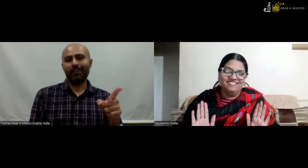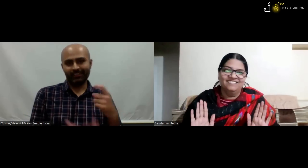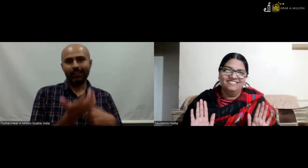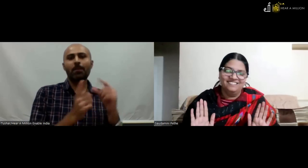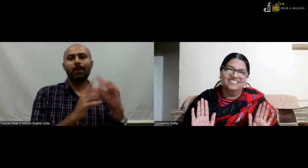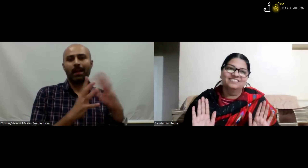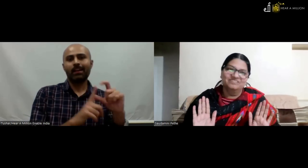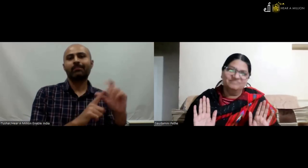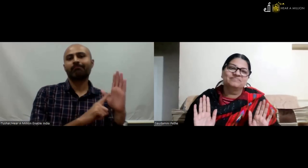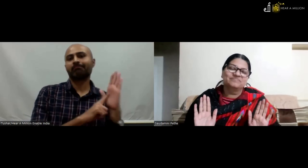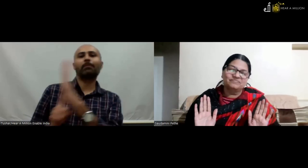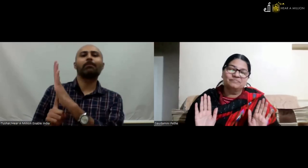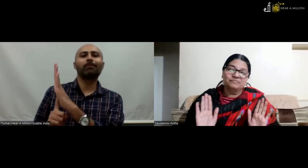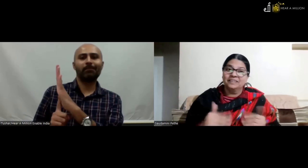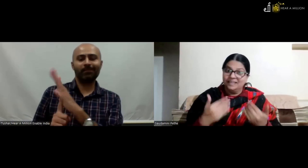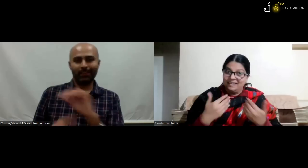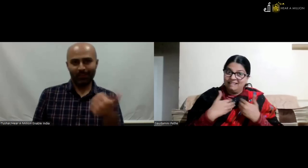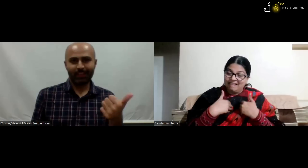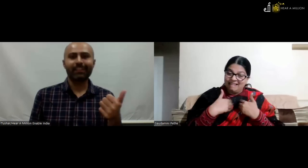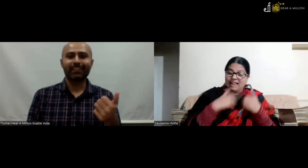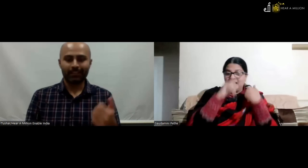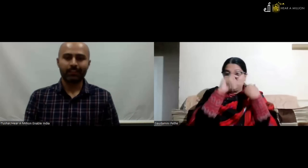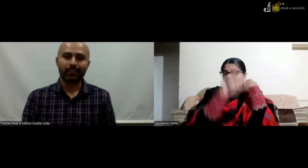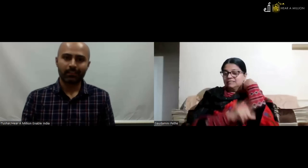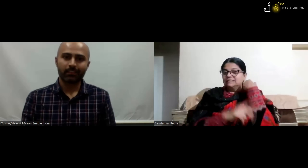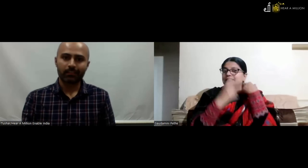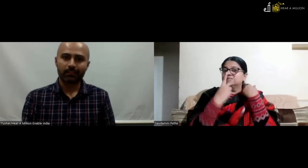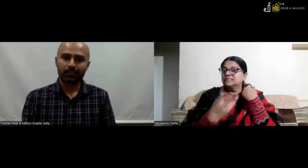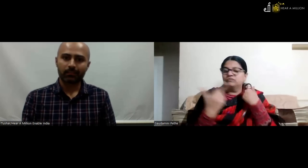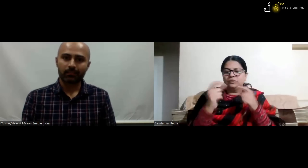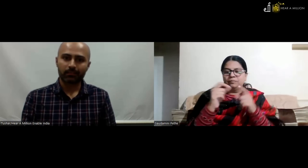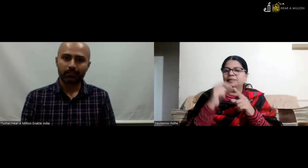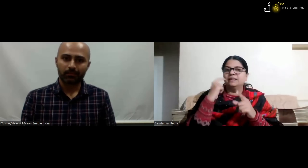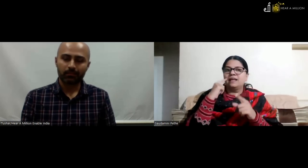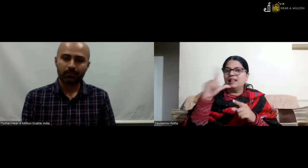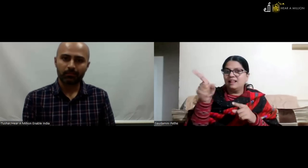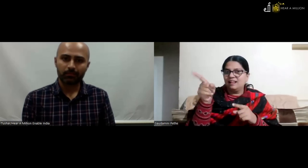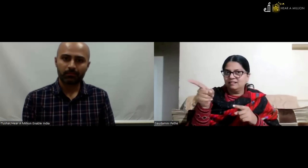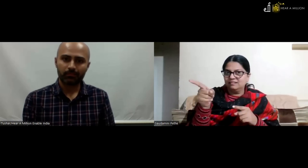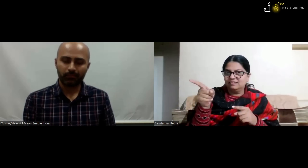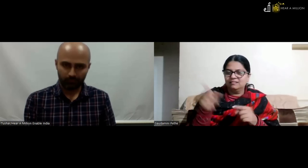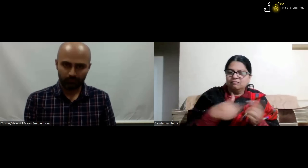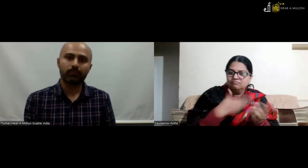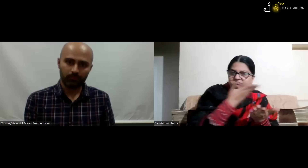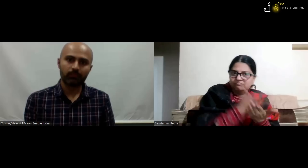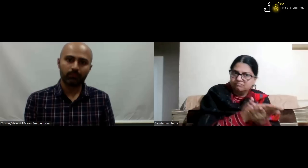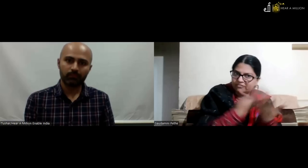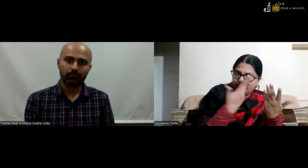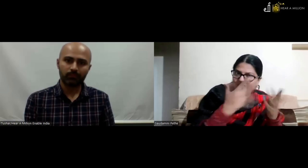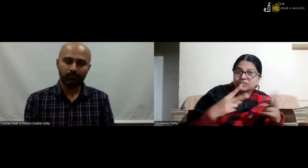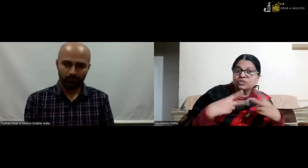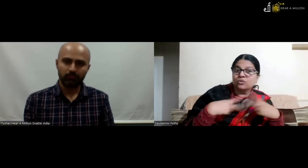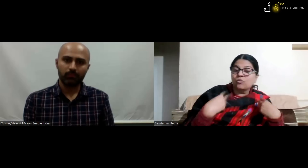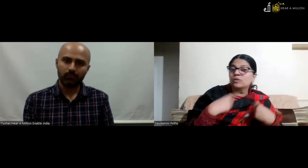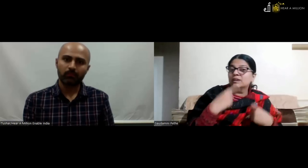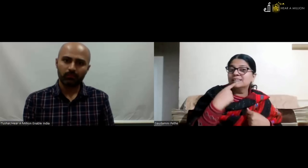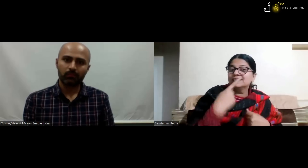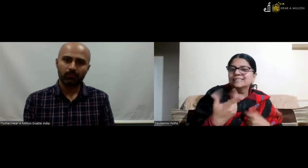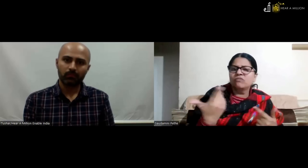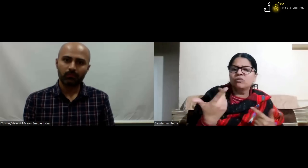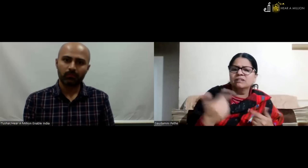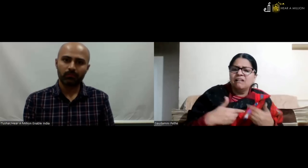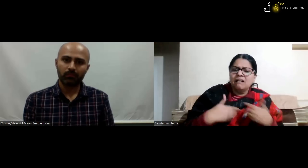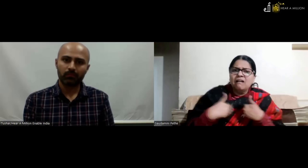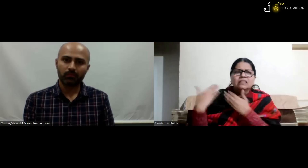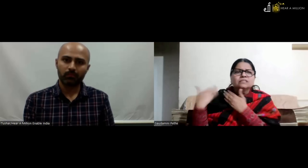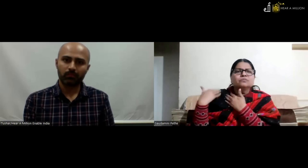us. They are not allowed to. So yeah, we can show them that we have the special law for us. So for example, if we are filing